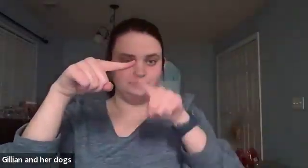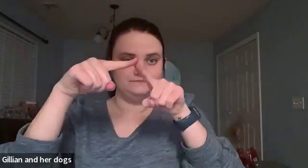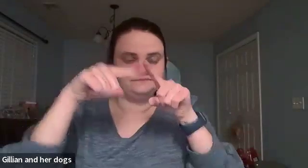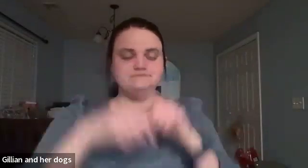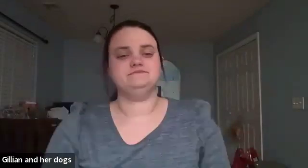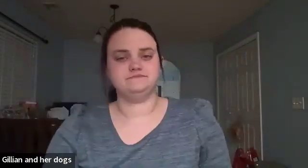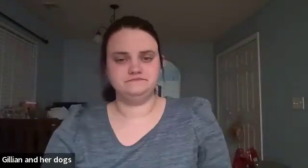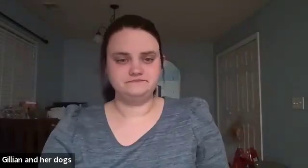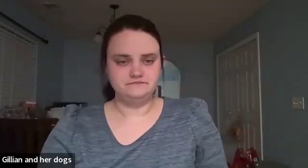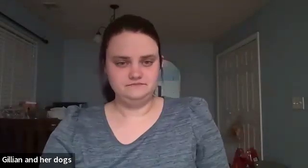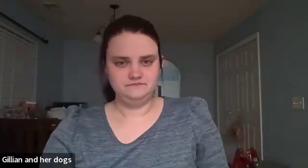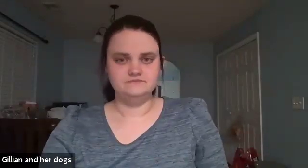circle.